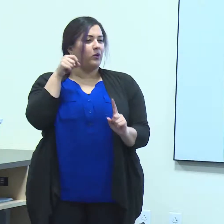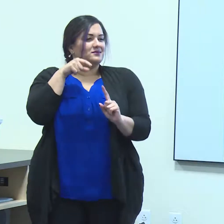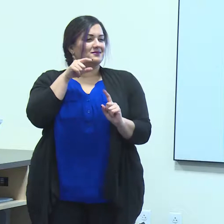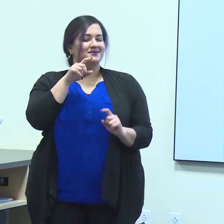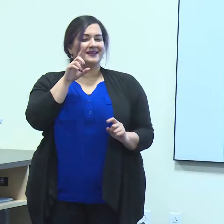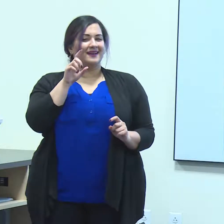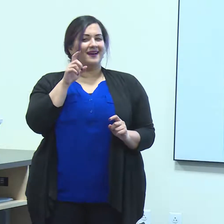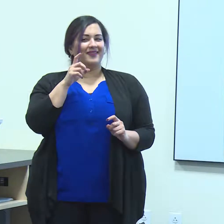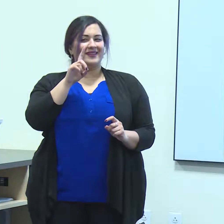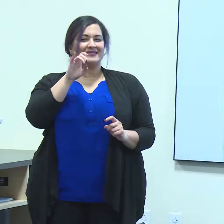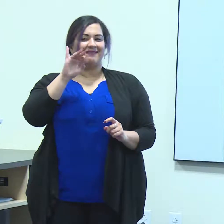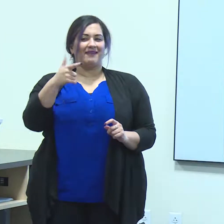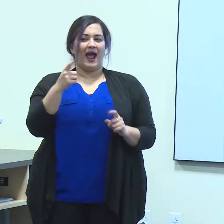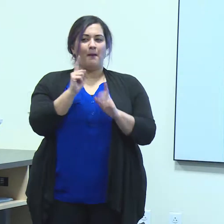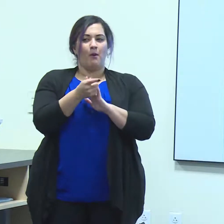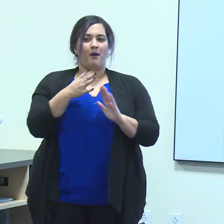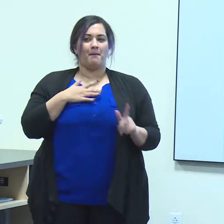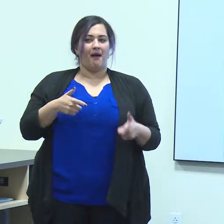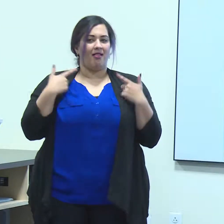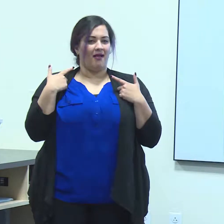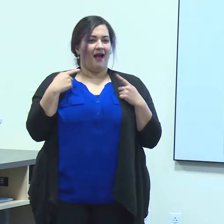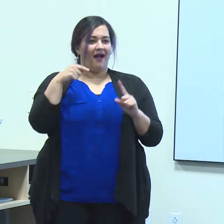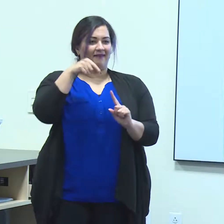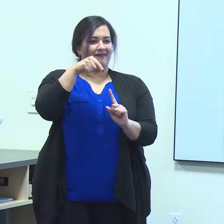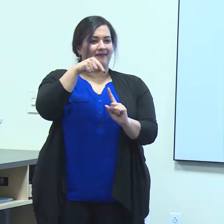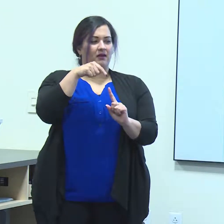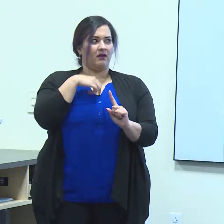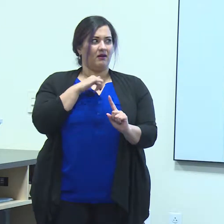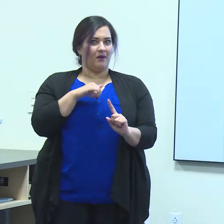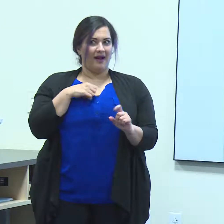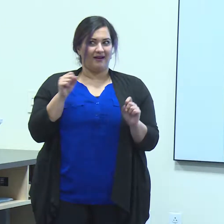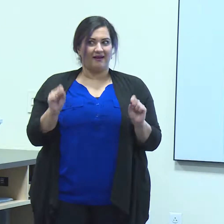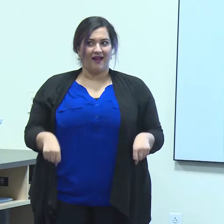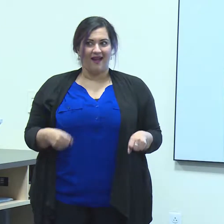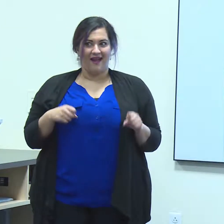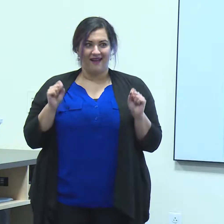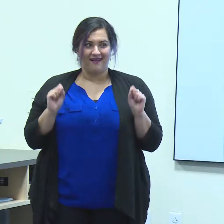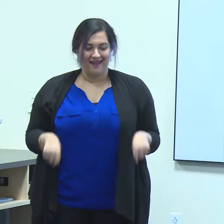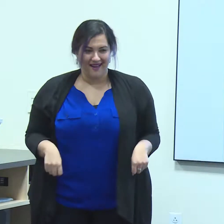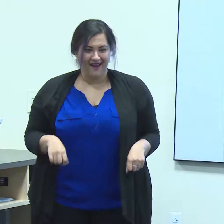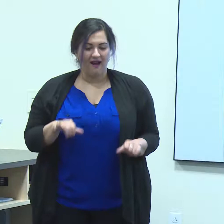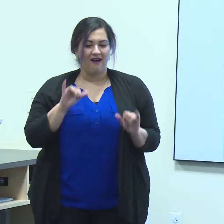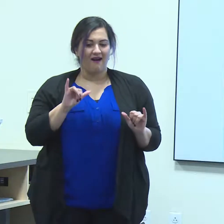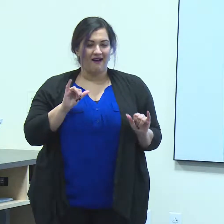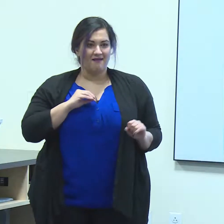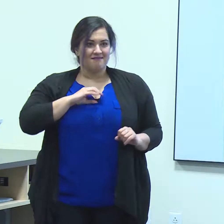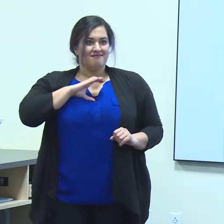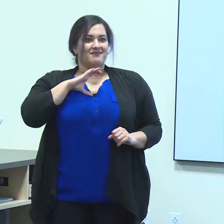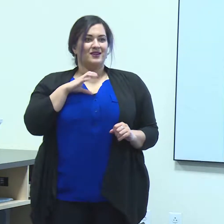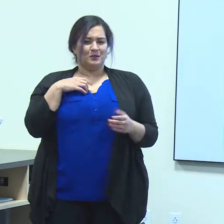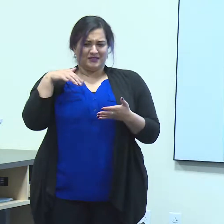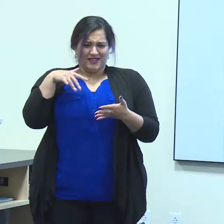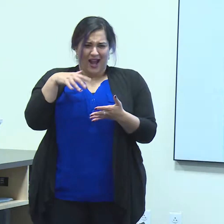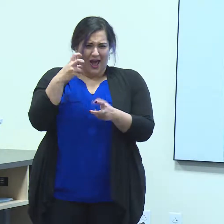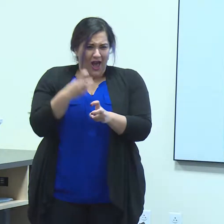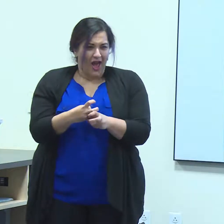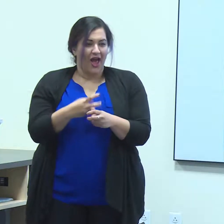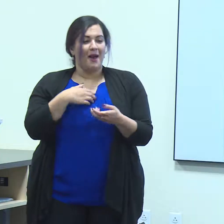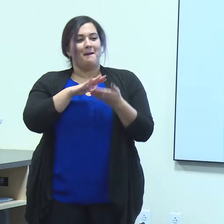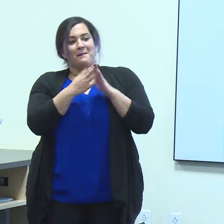grade, I showed them that I could. That was a validating life in my point. And I realized that I can do things that I want to do. I may need